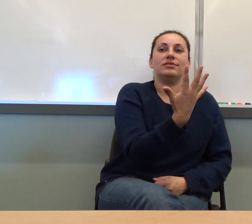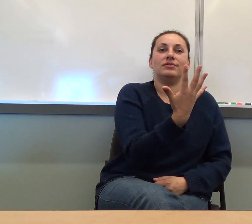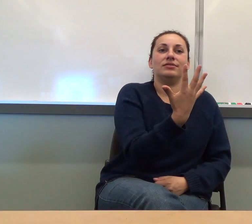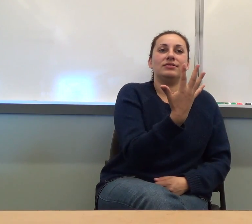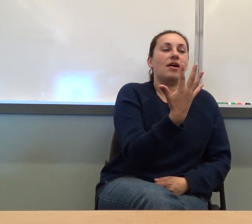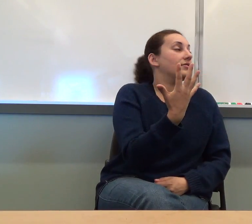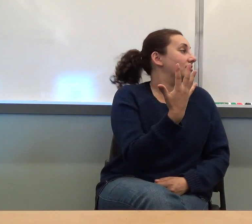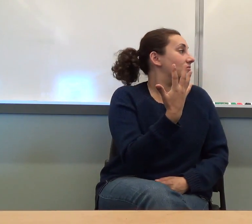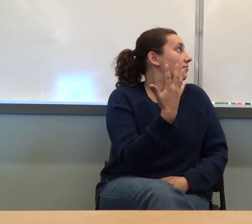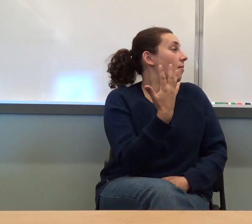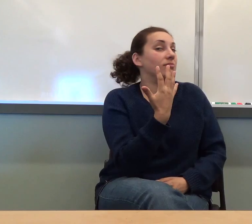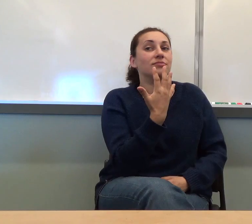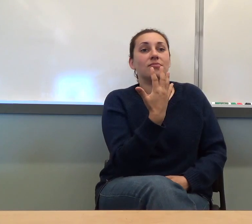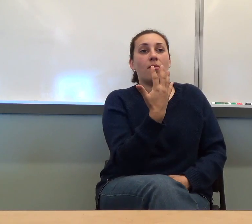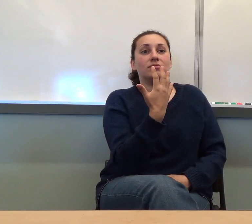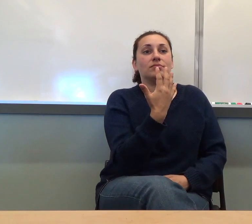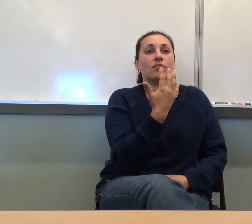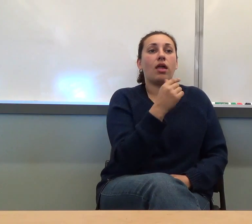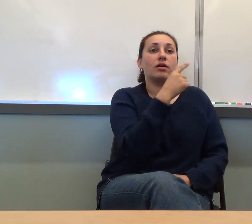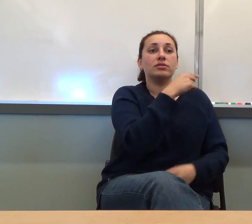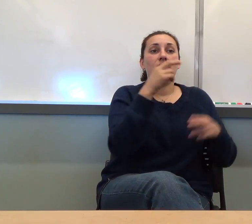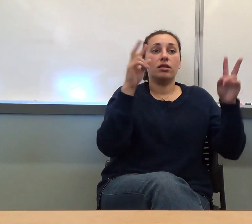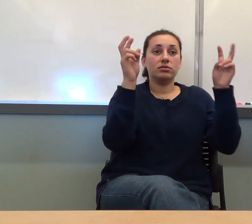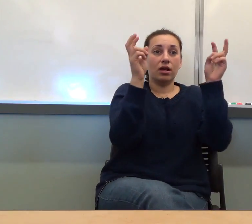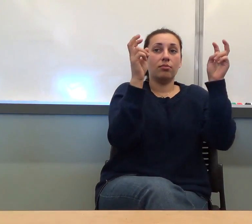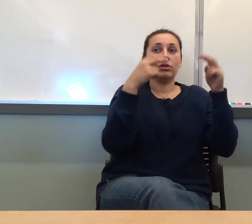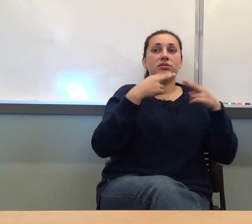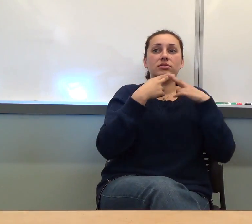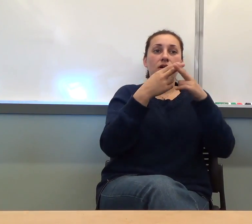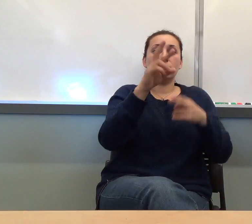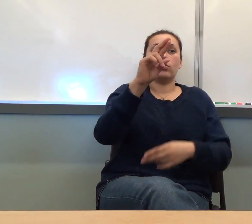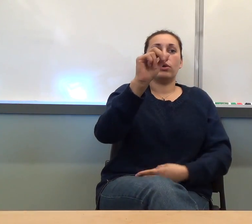This is a topic called ratios. This particular chapter,